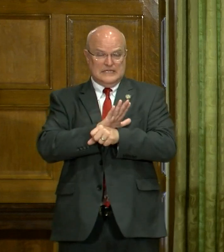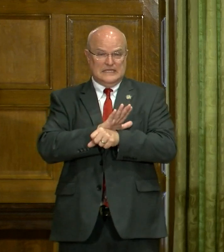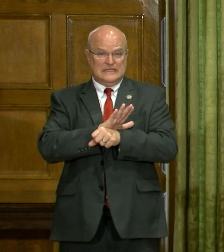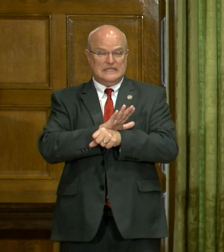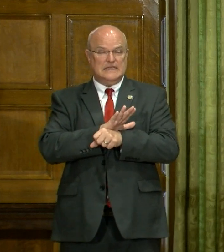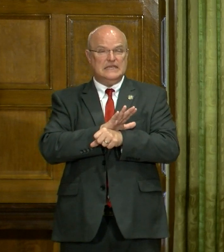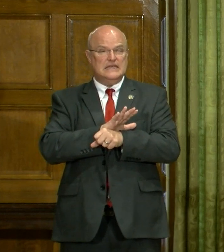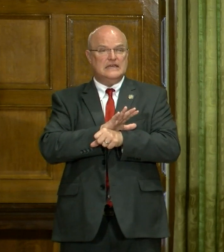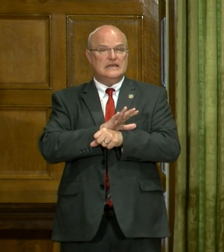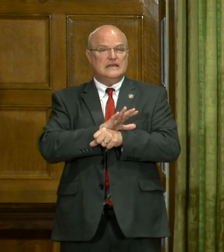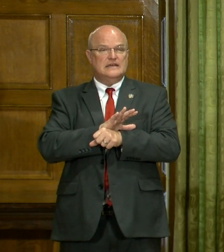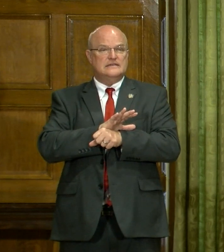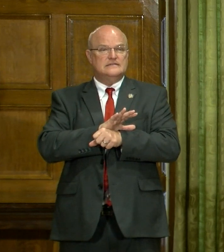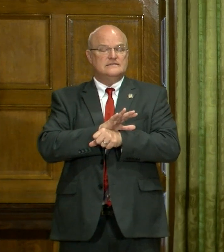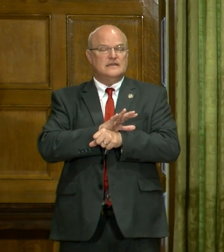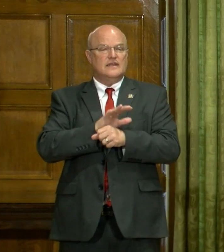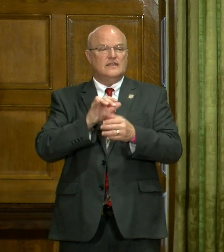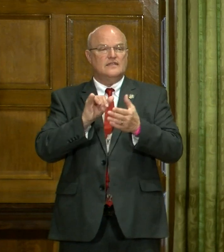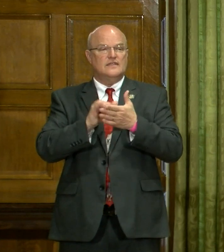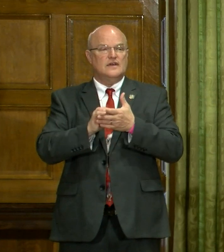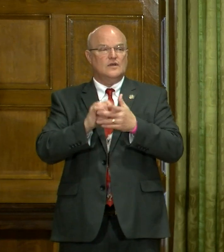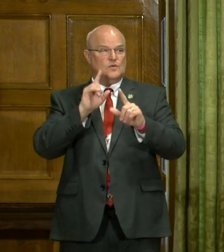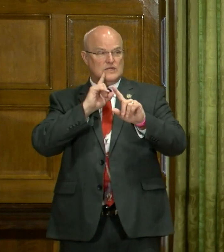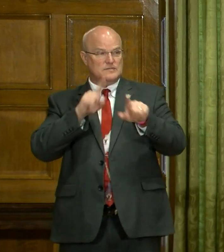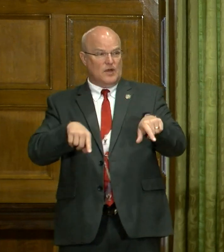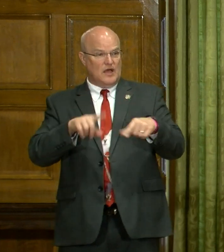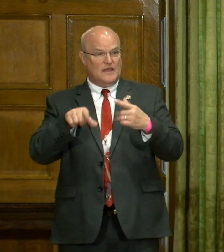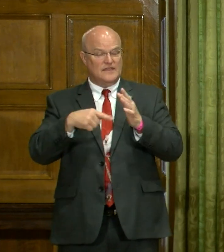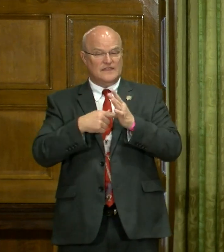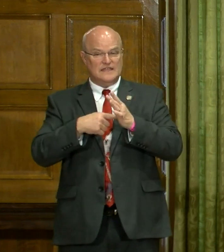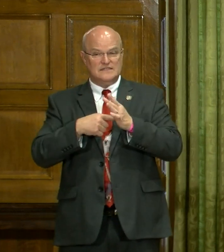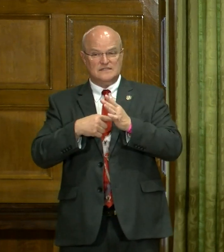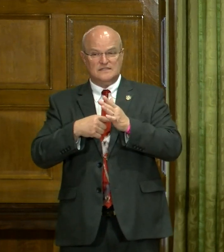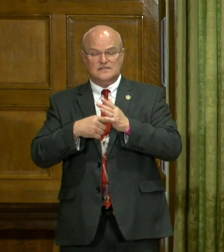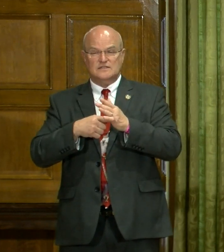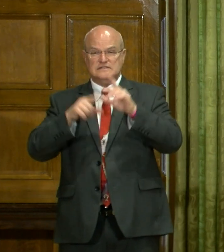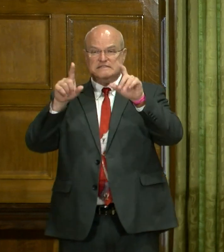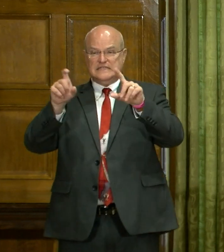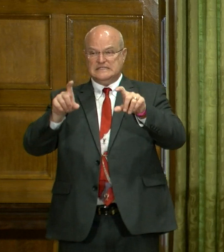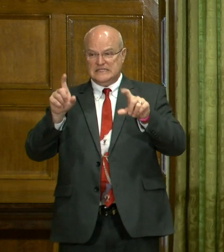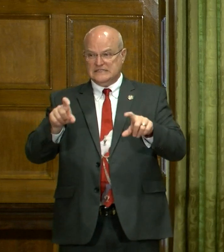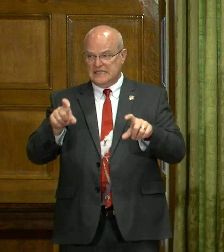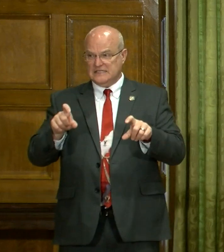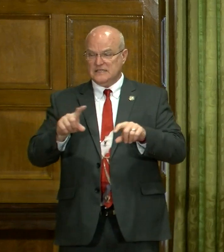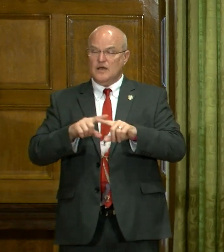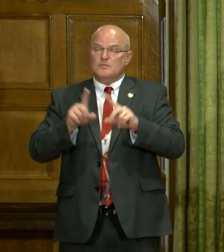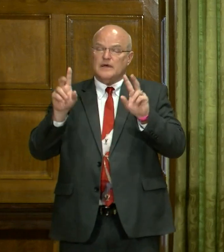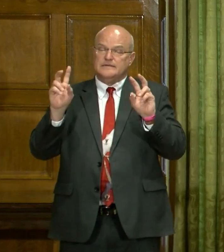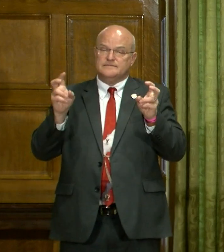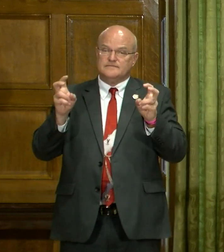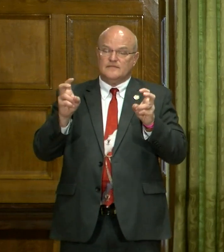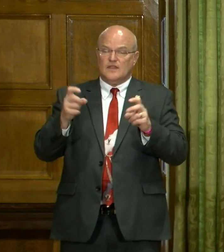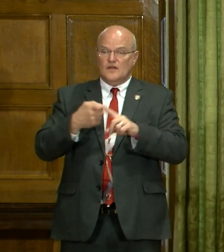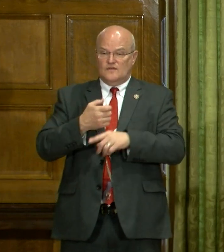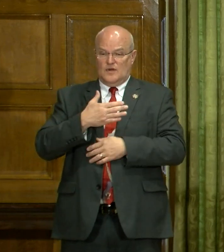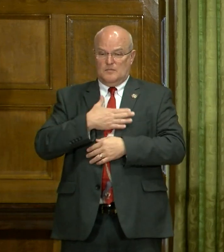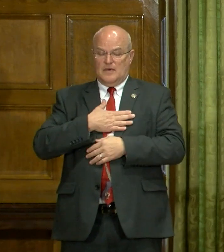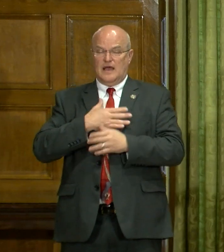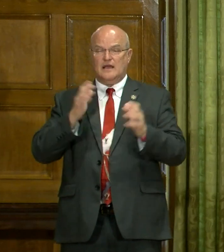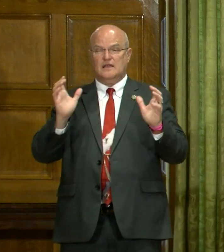completely as to the response to this surge, but anecdotally, you know, from